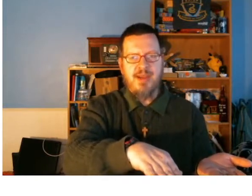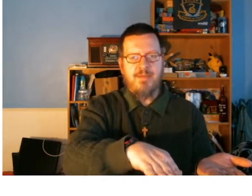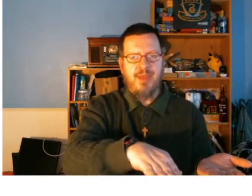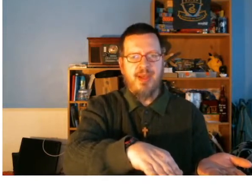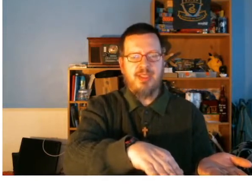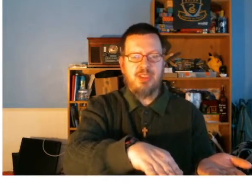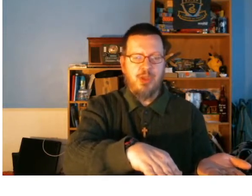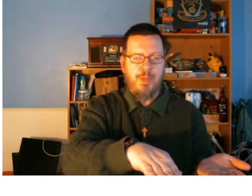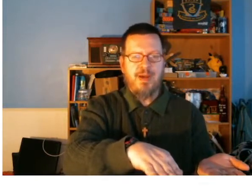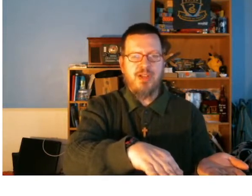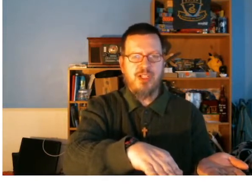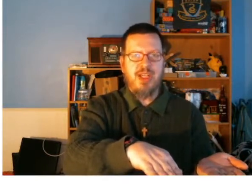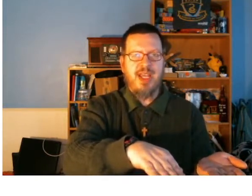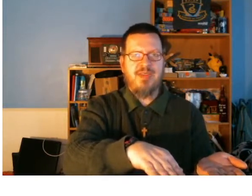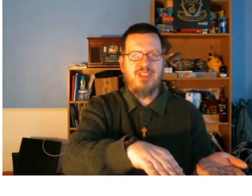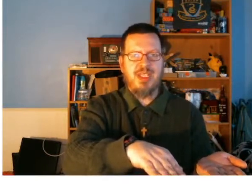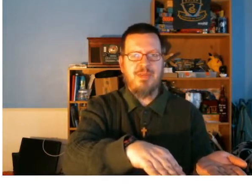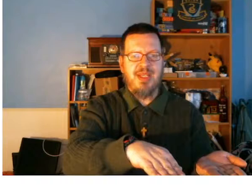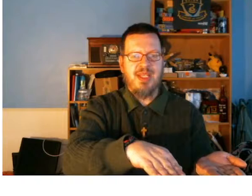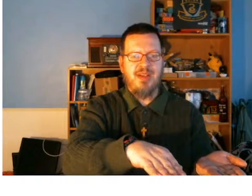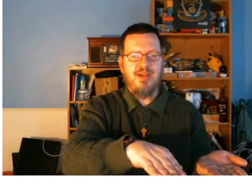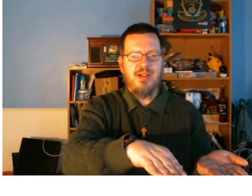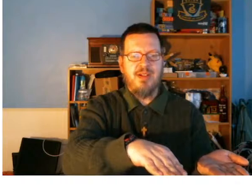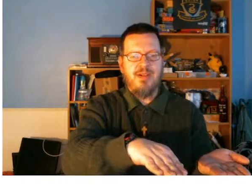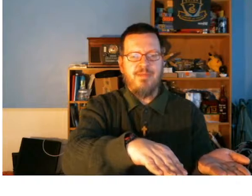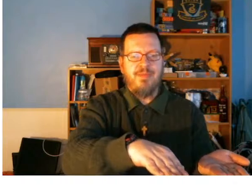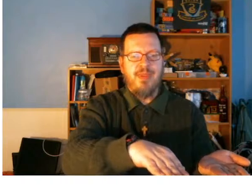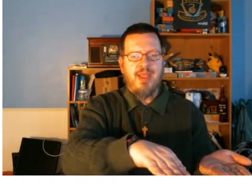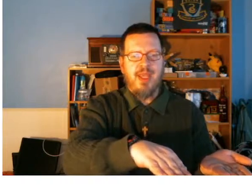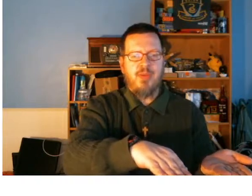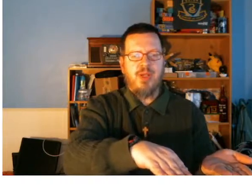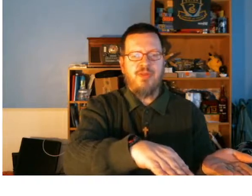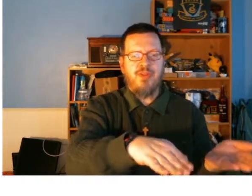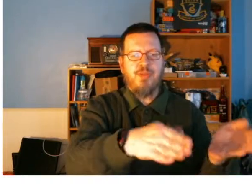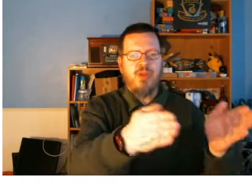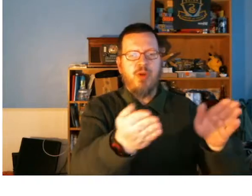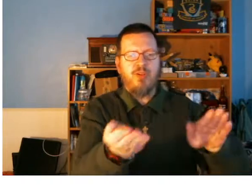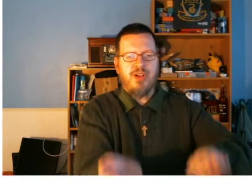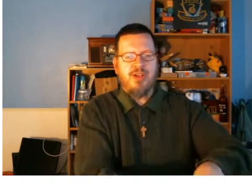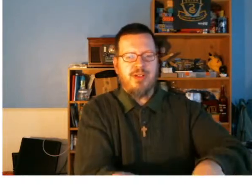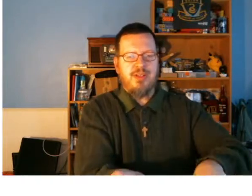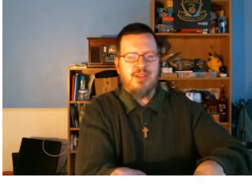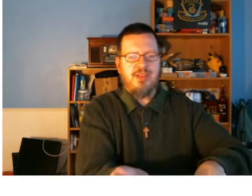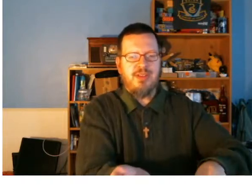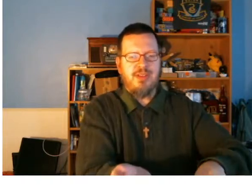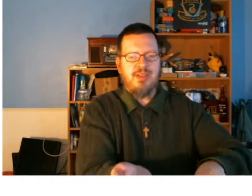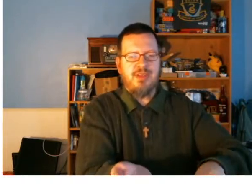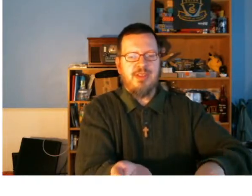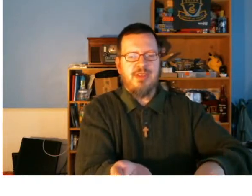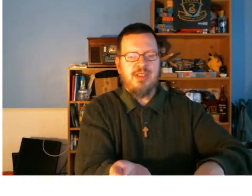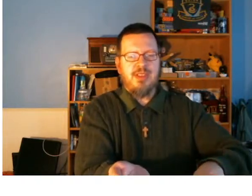die. So perish and die have the same meaning here. And we're going to flip them over.